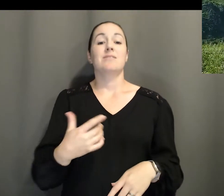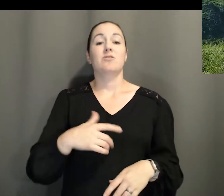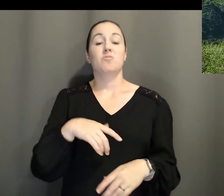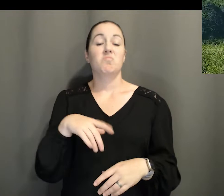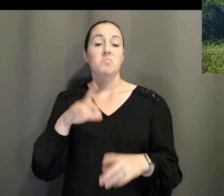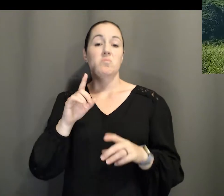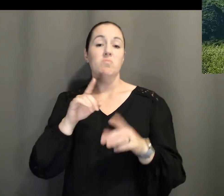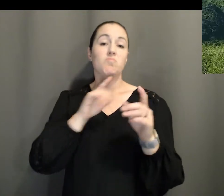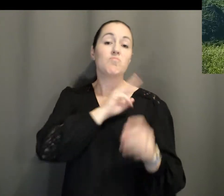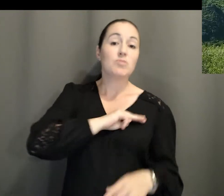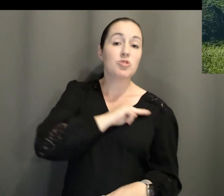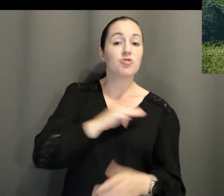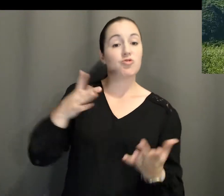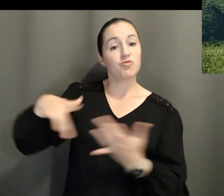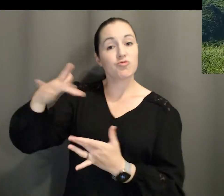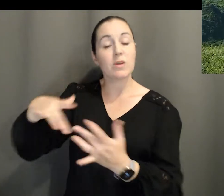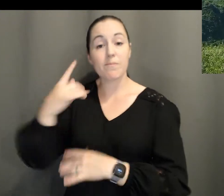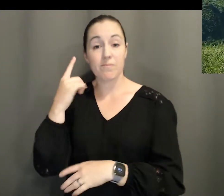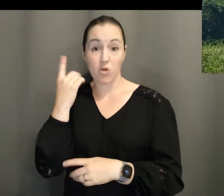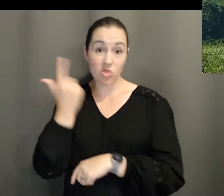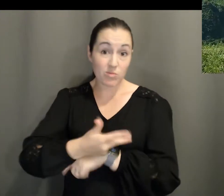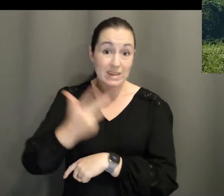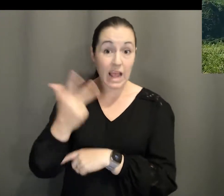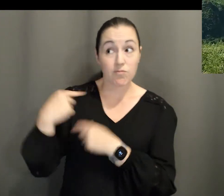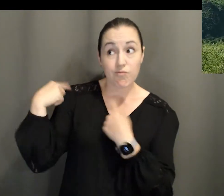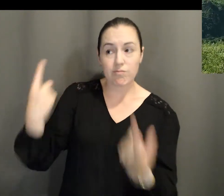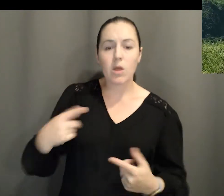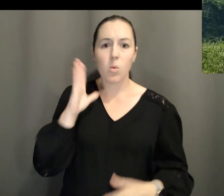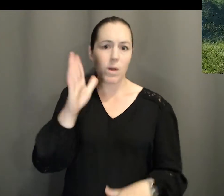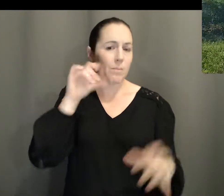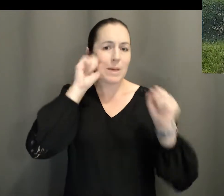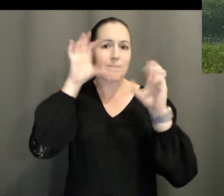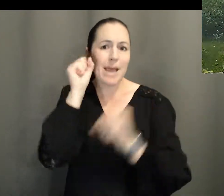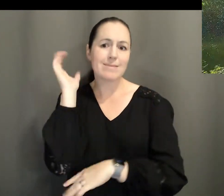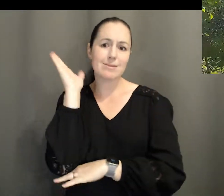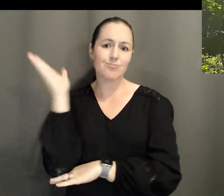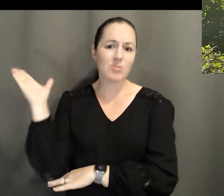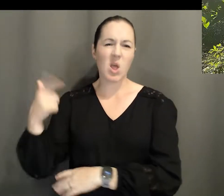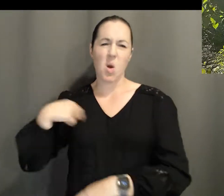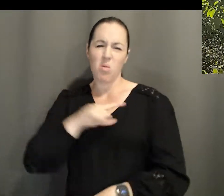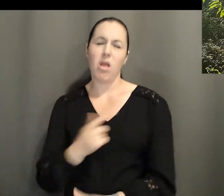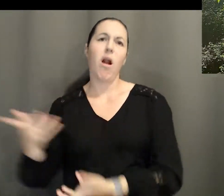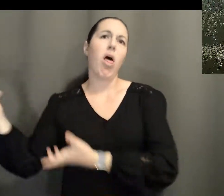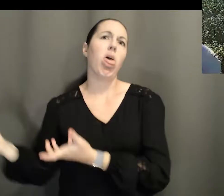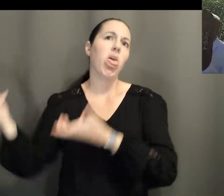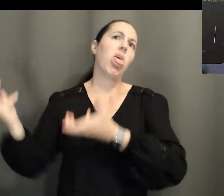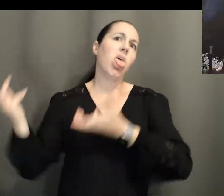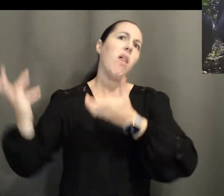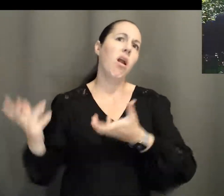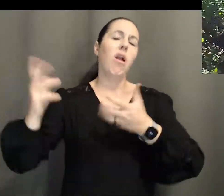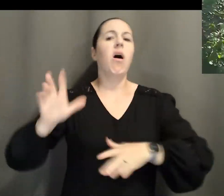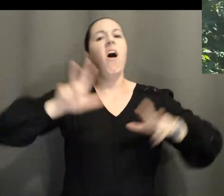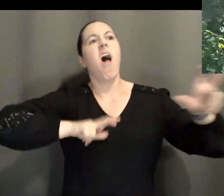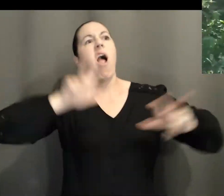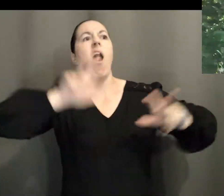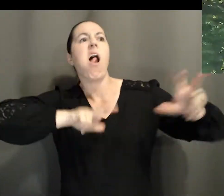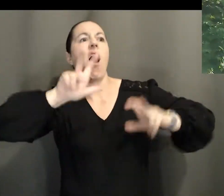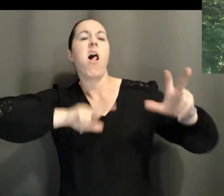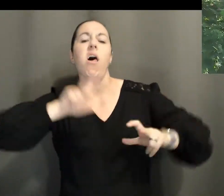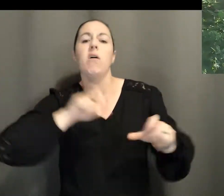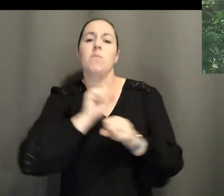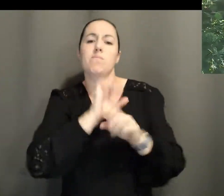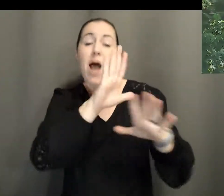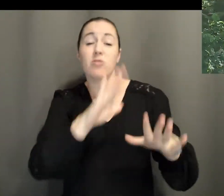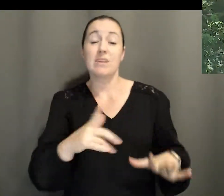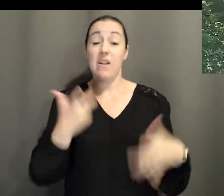days. Pastor Bob and I, we're gonna go film up on the mountain. We're gonna talk about the bigness of God. It's gonna be an amazing sermon. And we schlepped all this gear